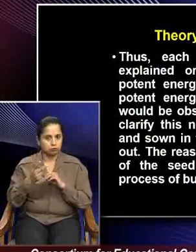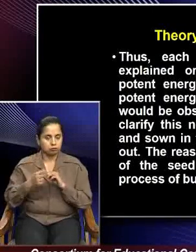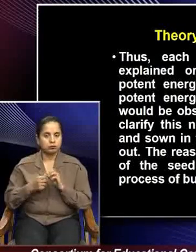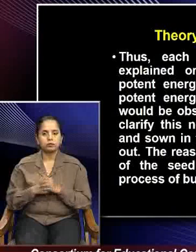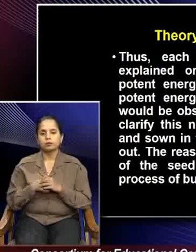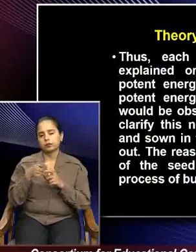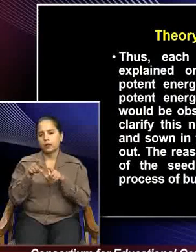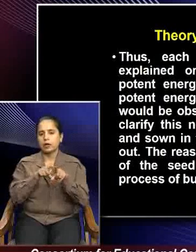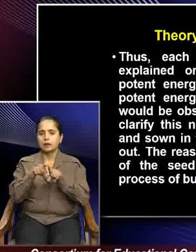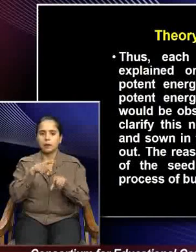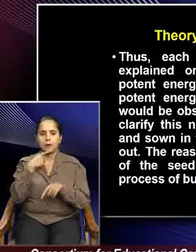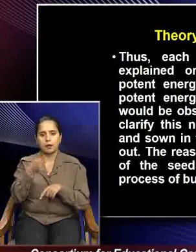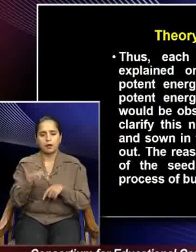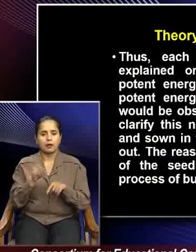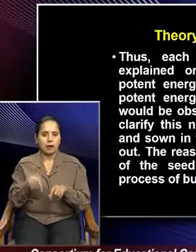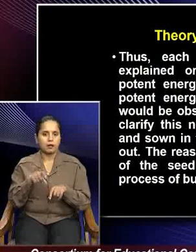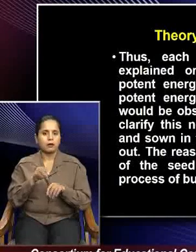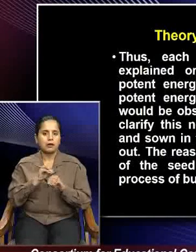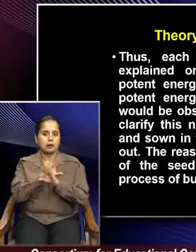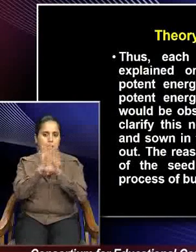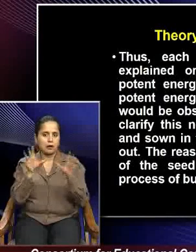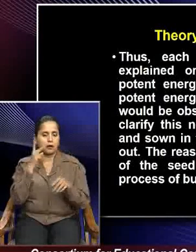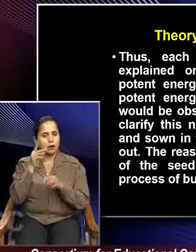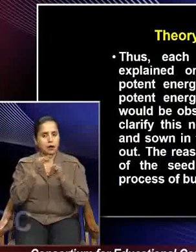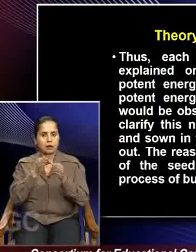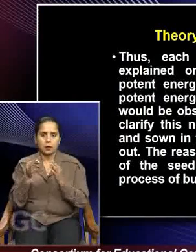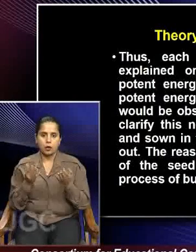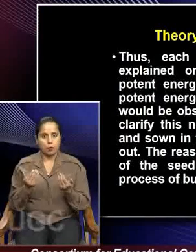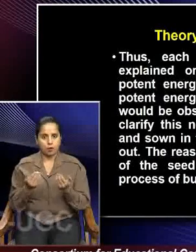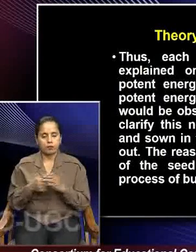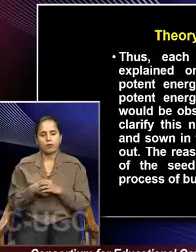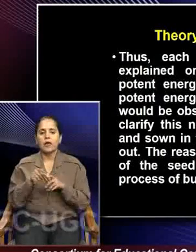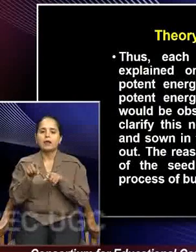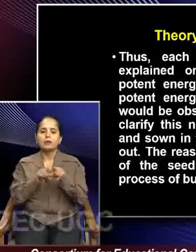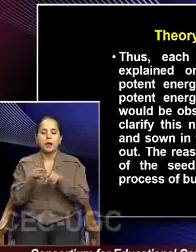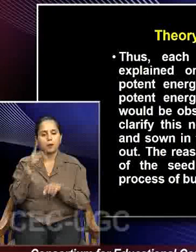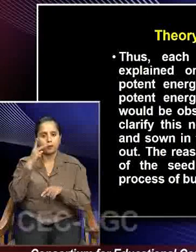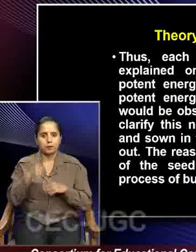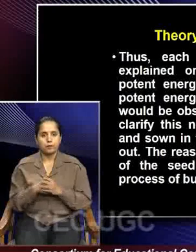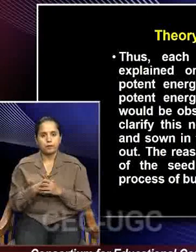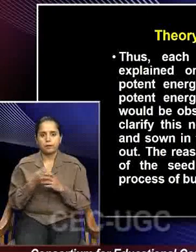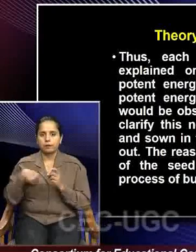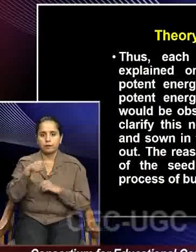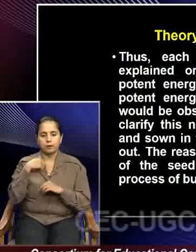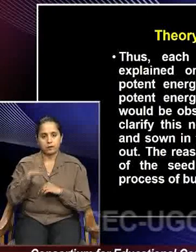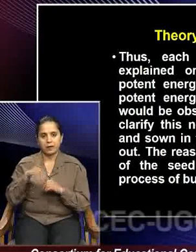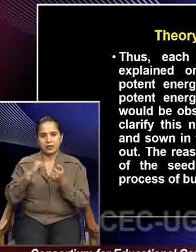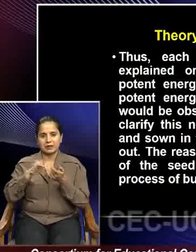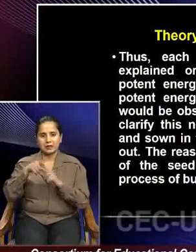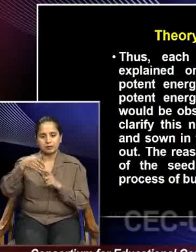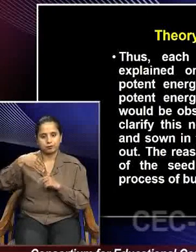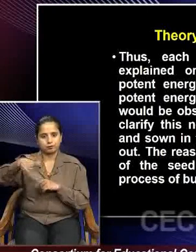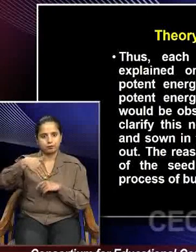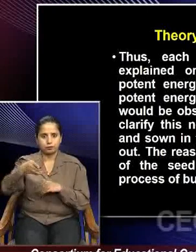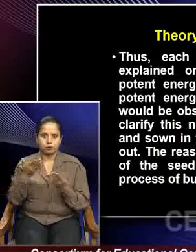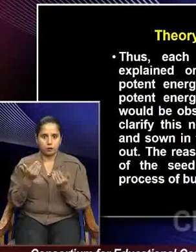An example can clarify this notion here. Suppose if we fry a seed and sow